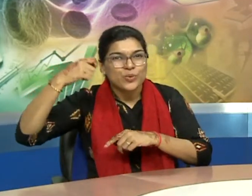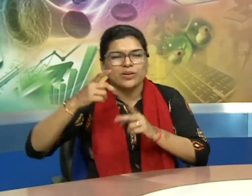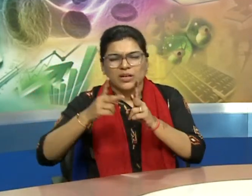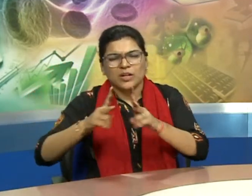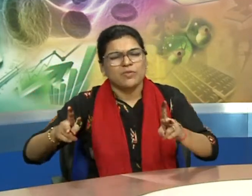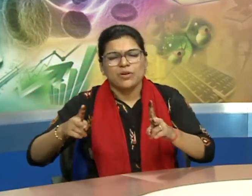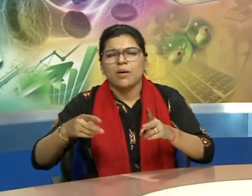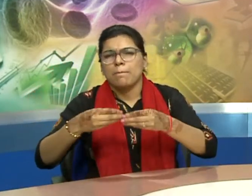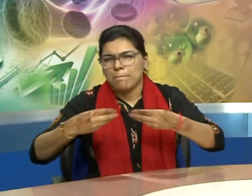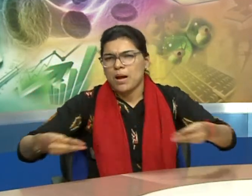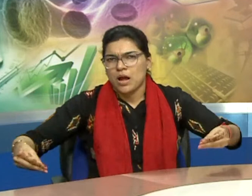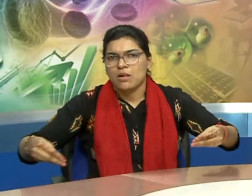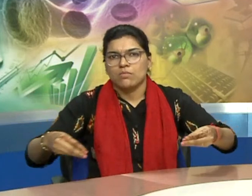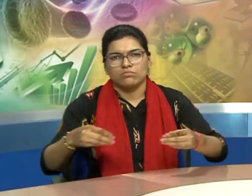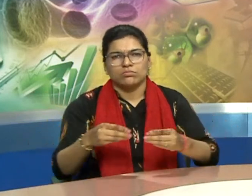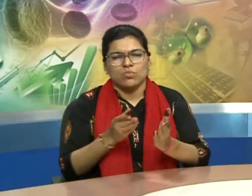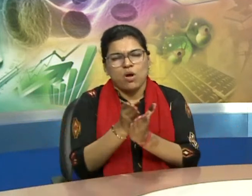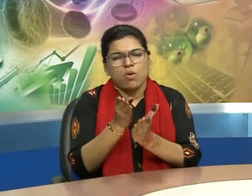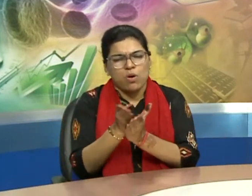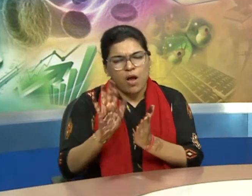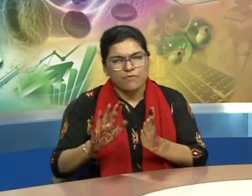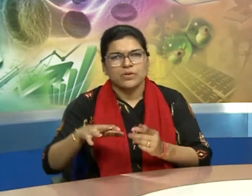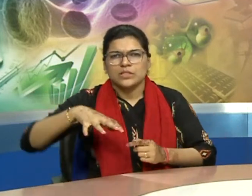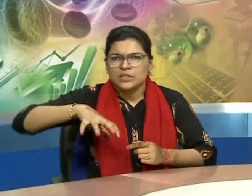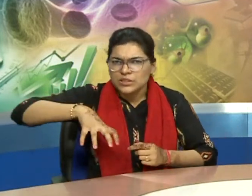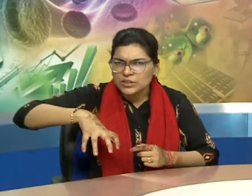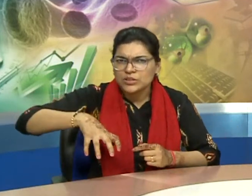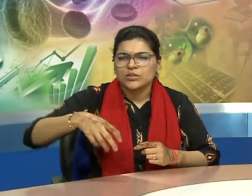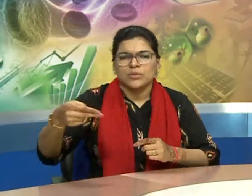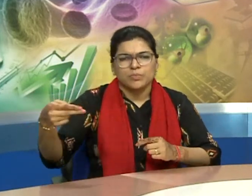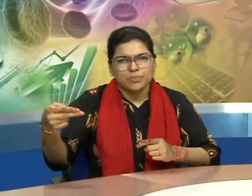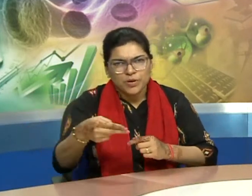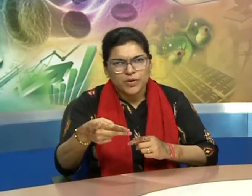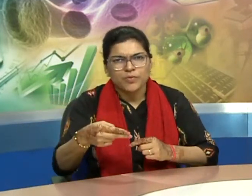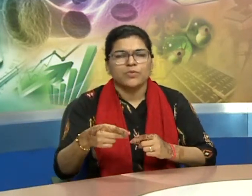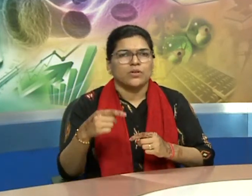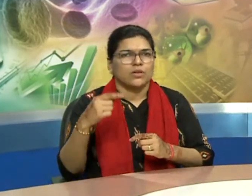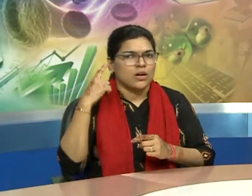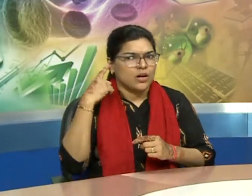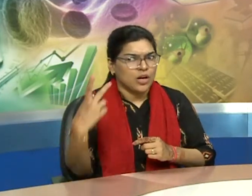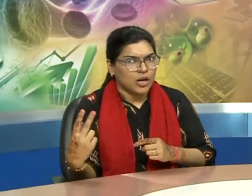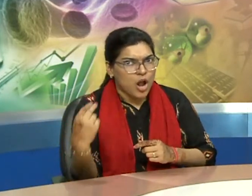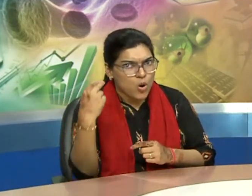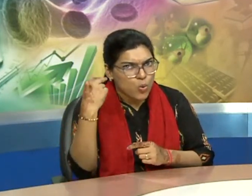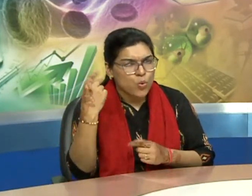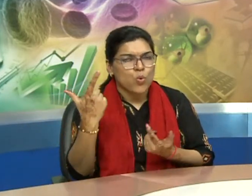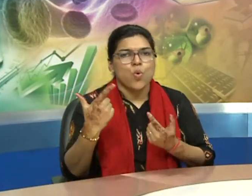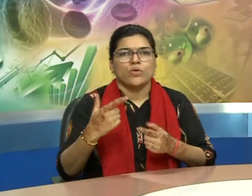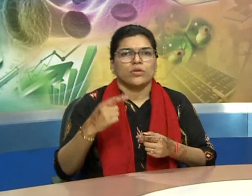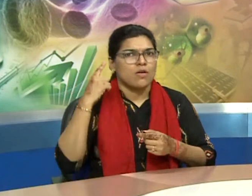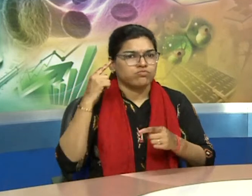To develop collection of print and media resources in a wide variety of